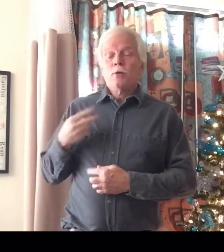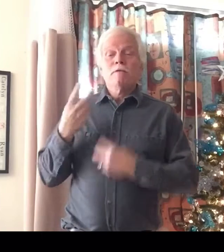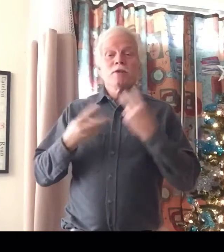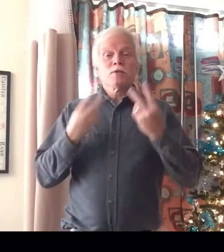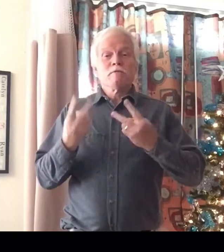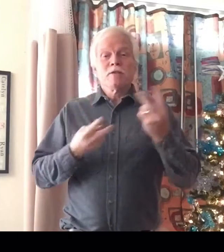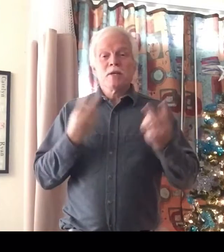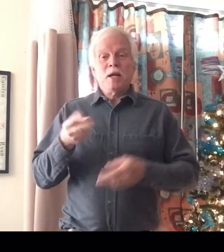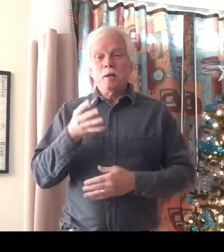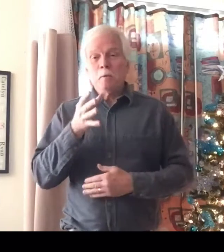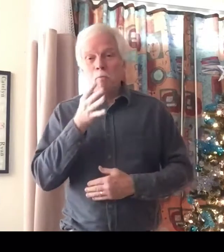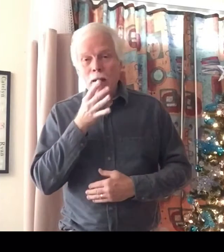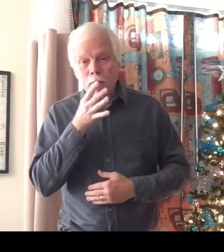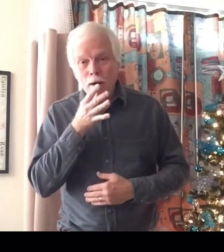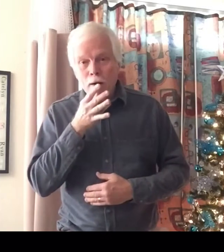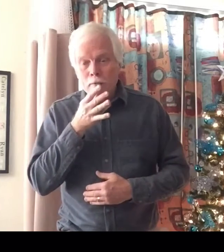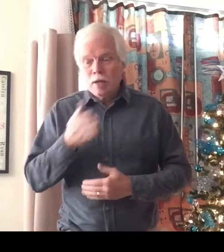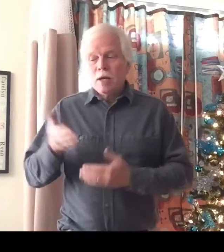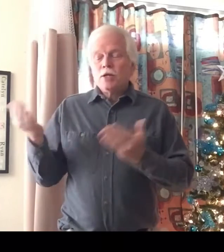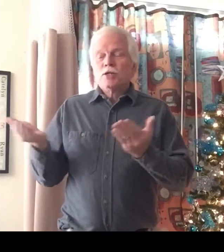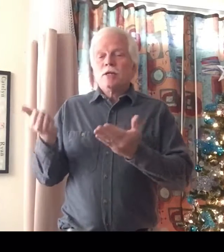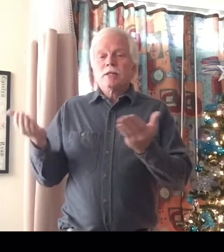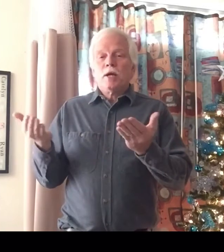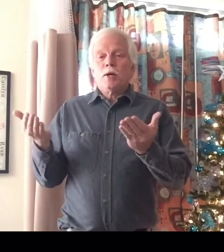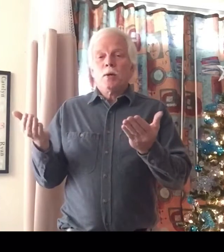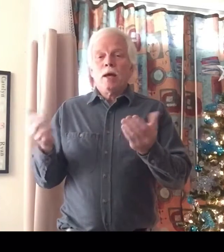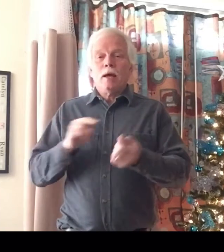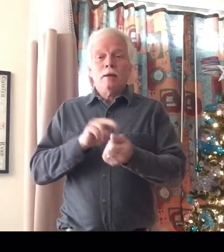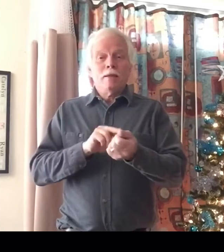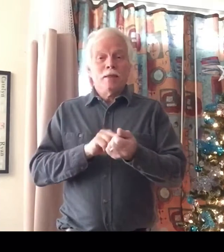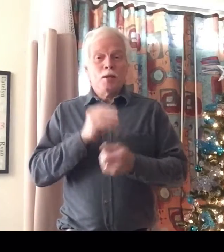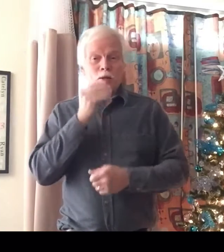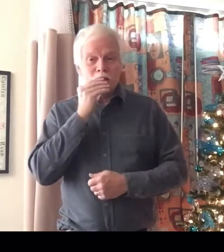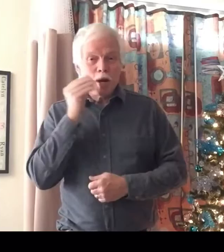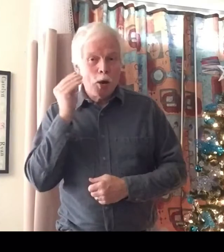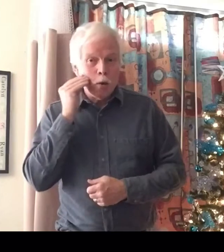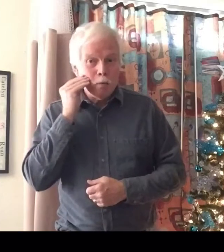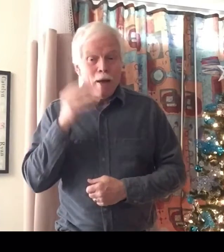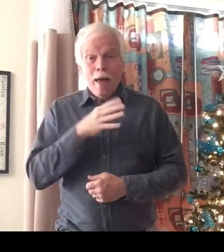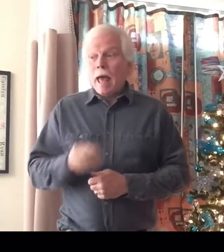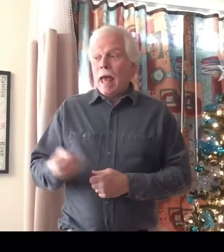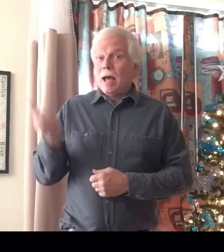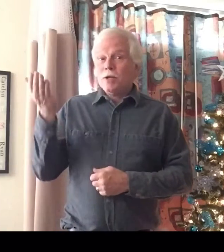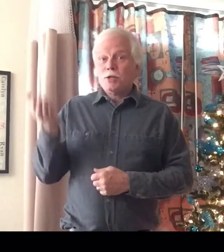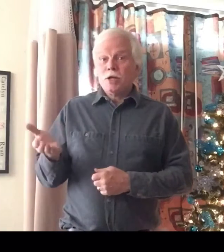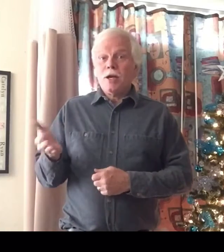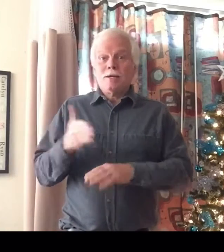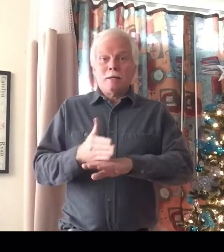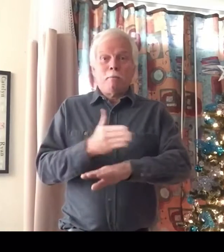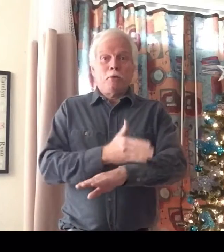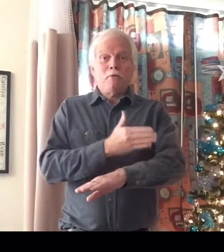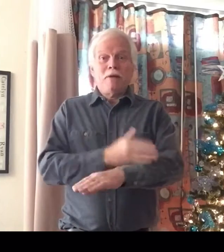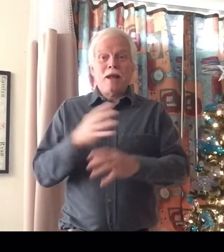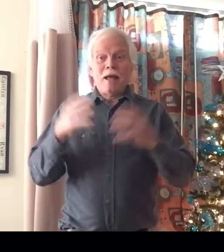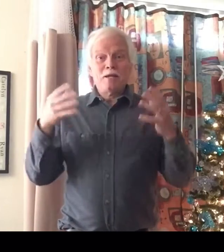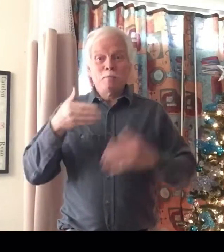of us are visiting my mom. She's here in the nursing home and she is improving and is